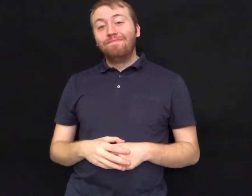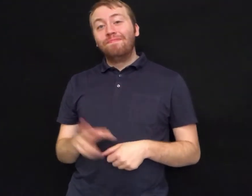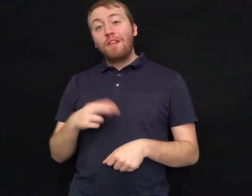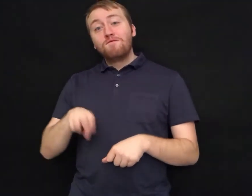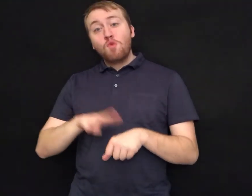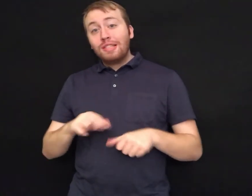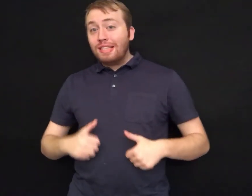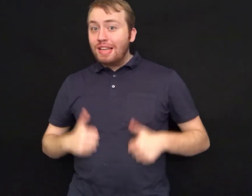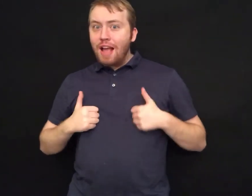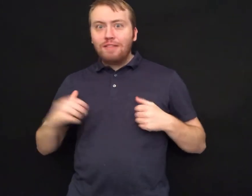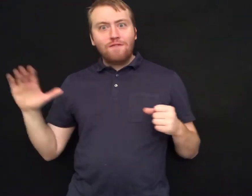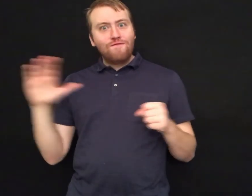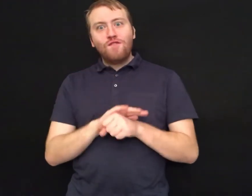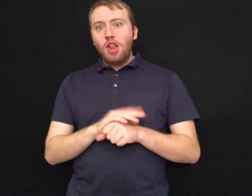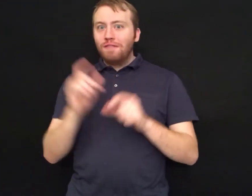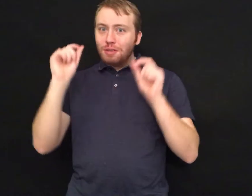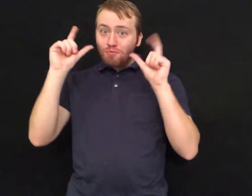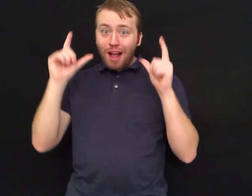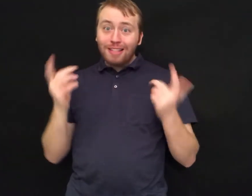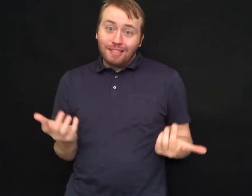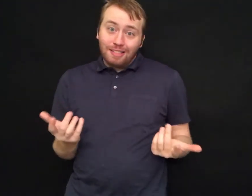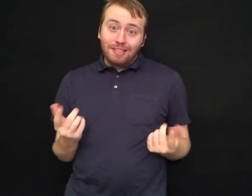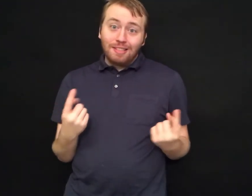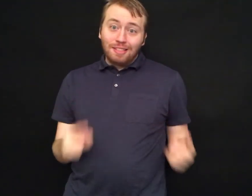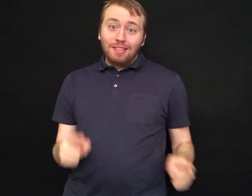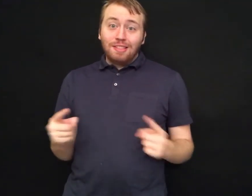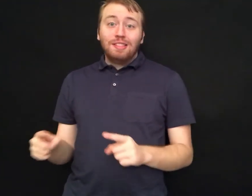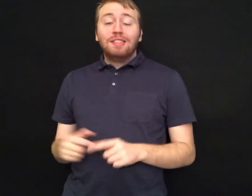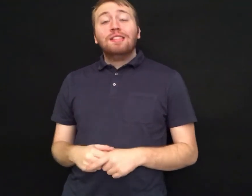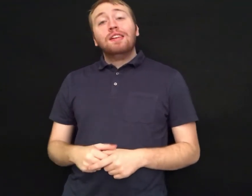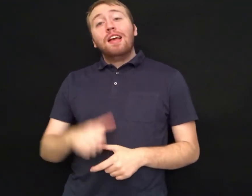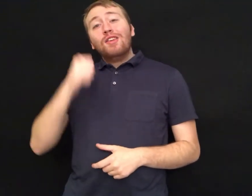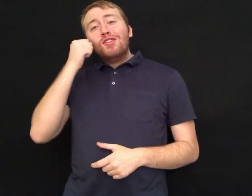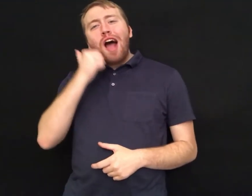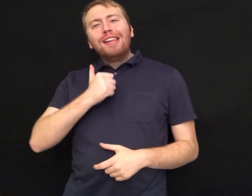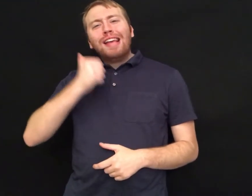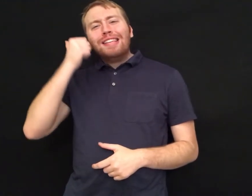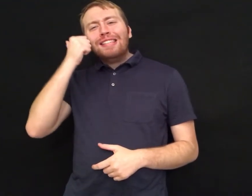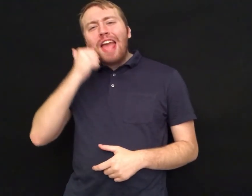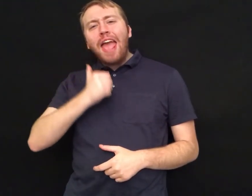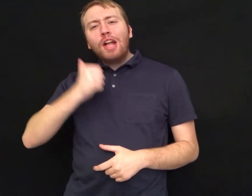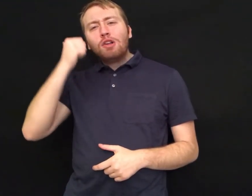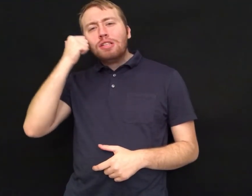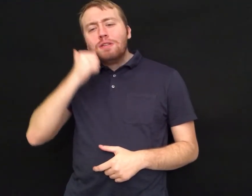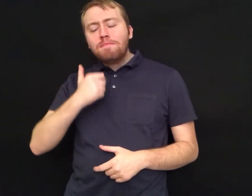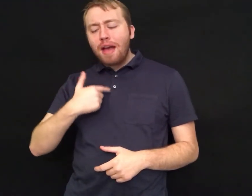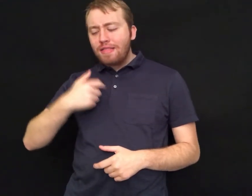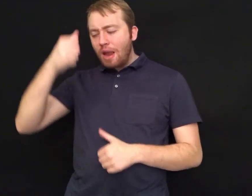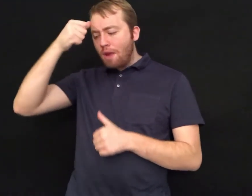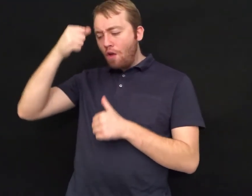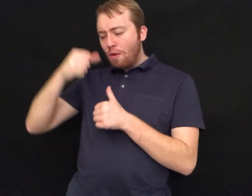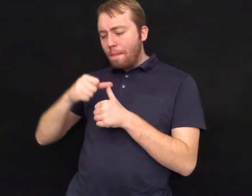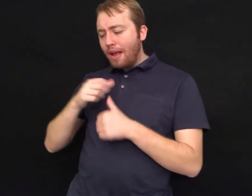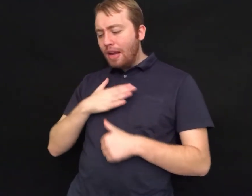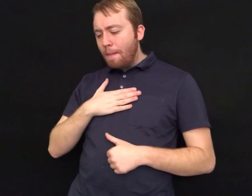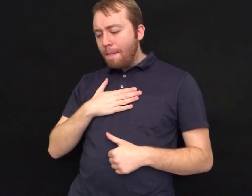surprises not a day goes by that I'm not reminded of my mistake and I